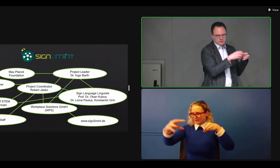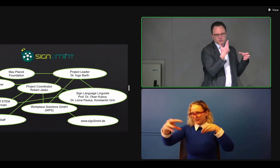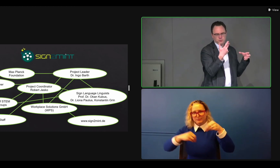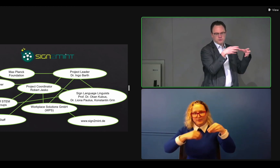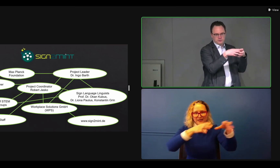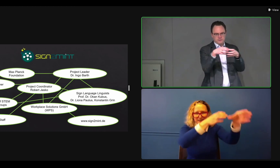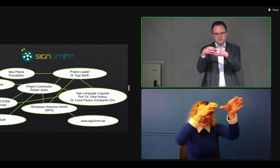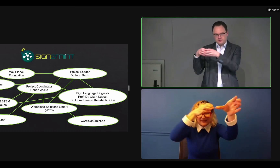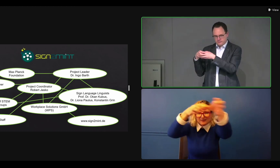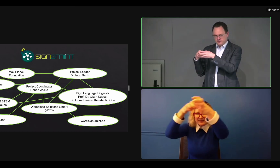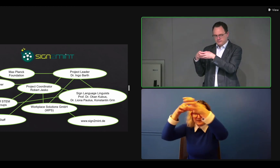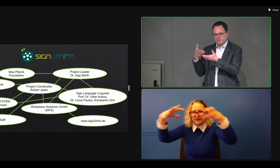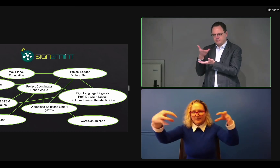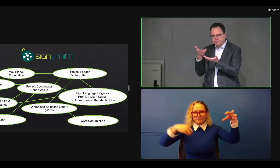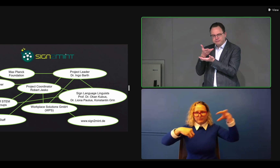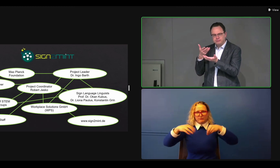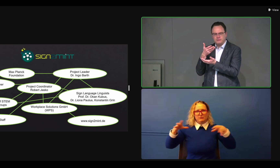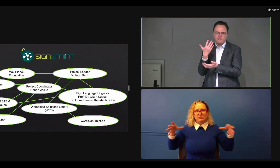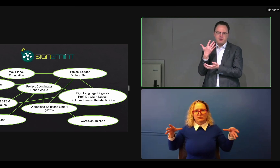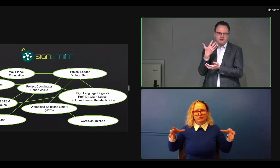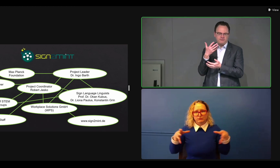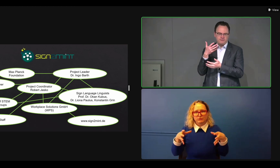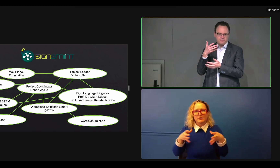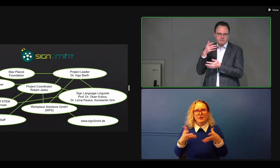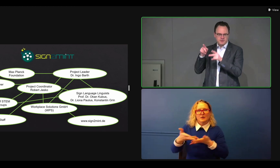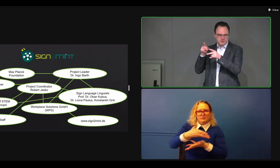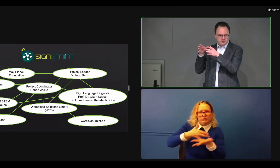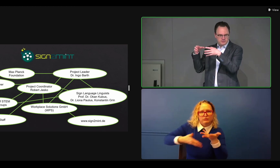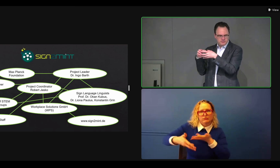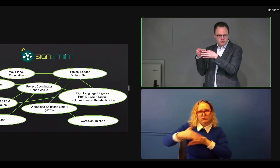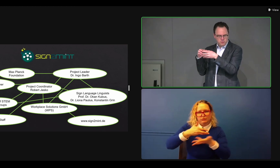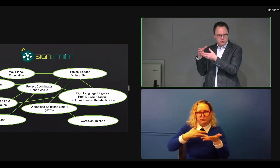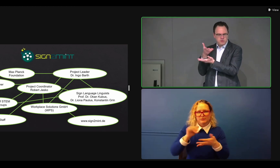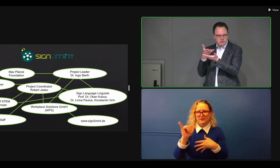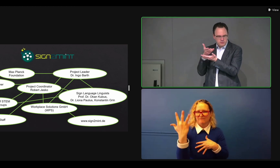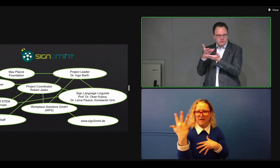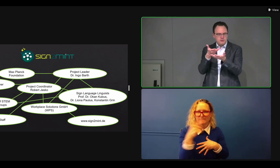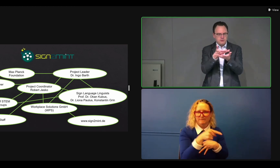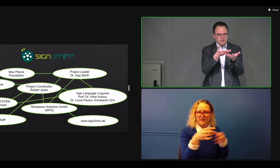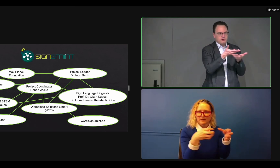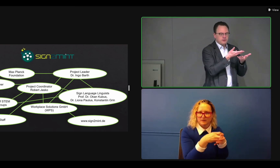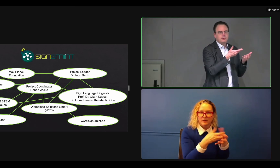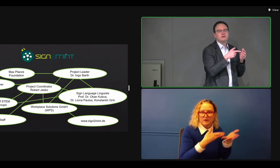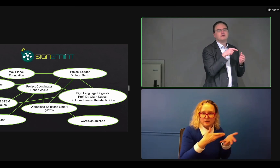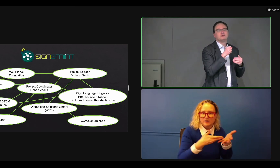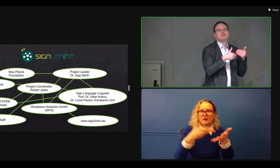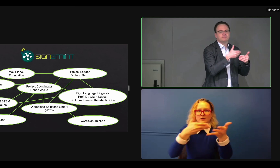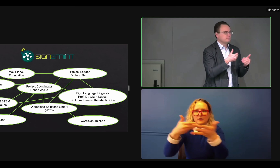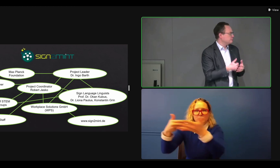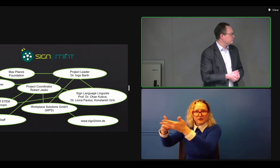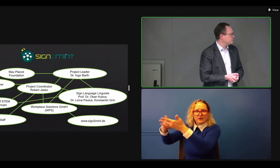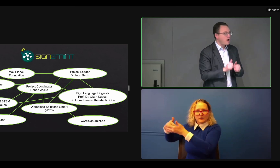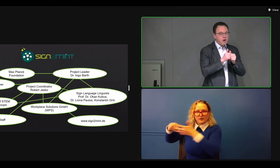invite in these experts and have 3 separate workshops focusing on 3 different subject areas. Each meeting had approximately